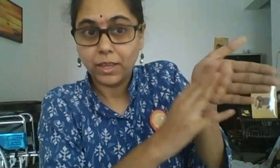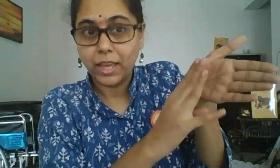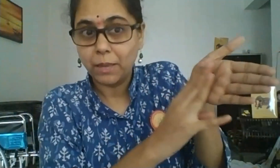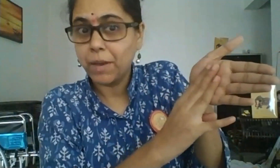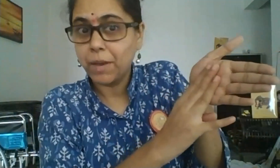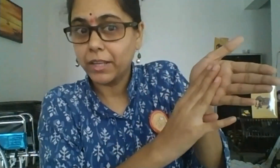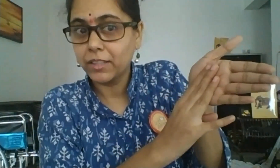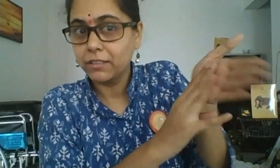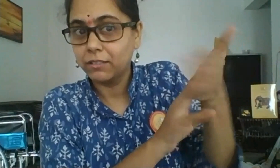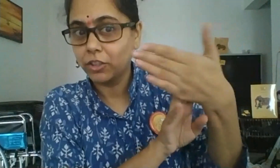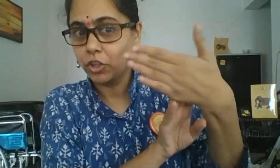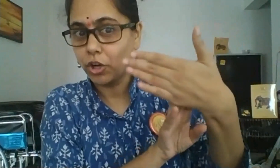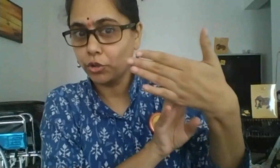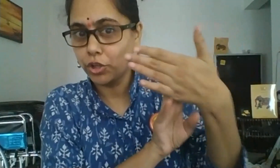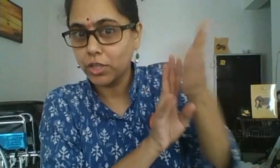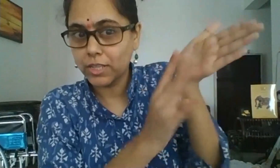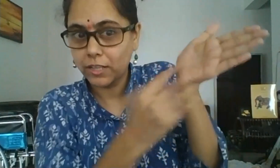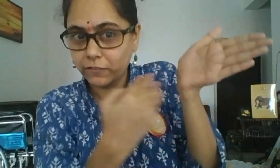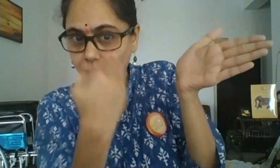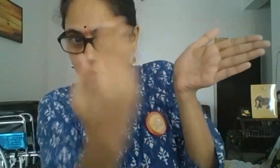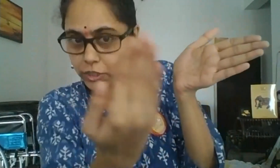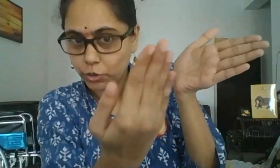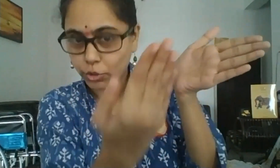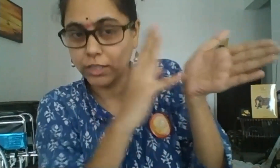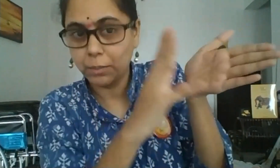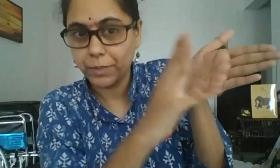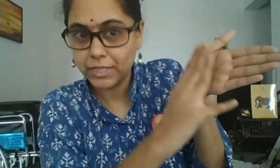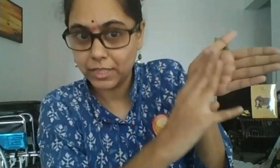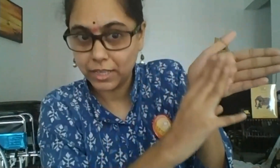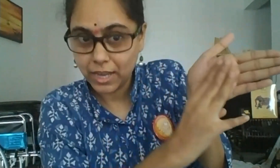M again, not to yourself, to the other person.